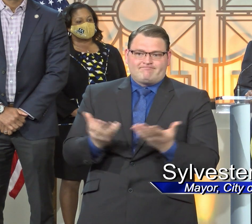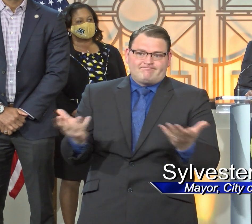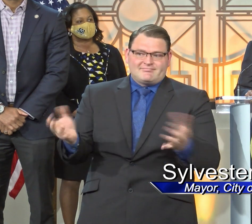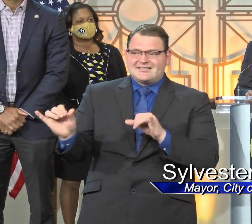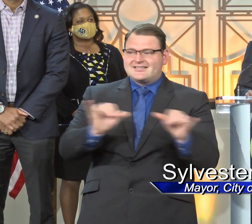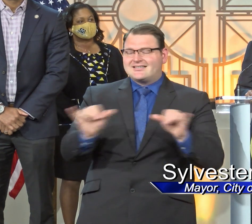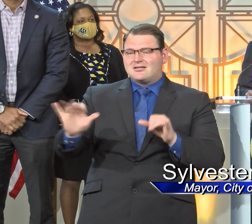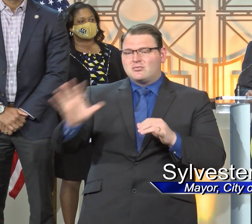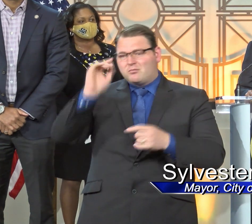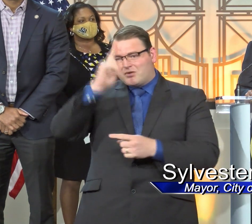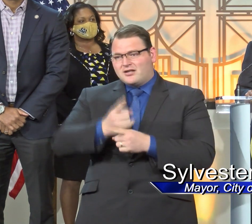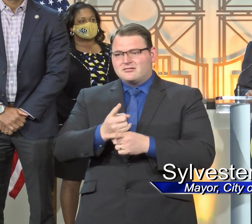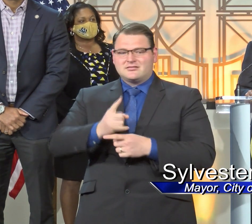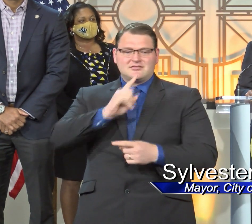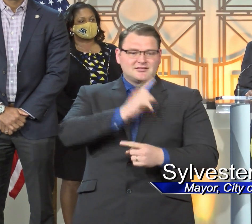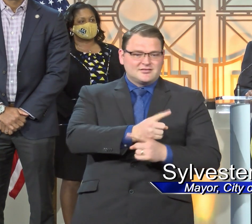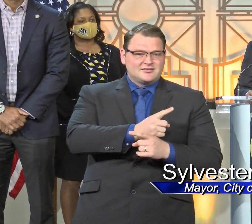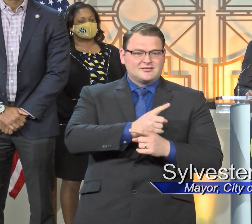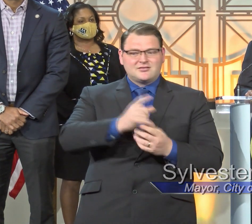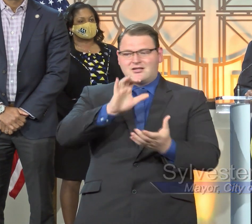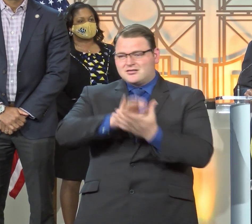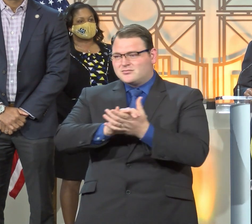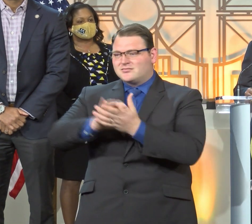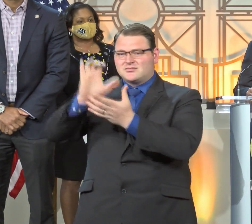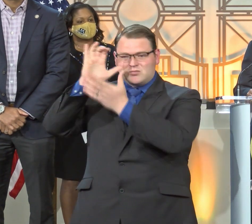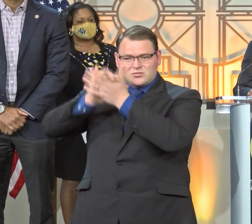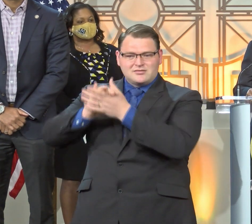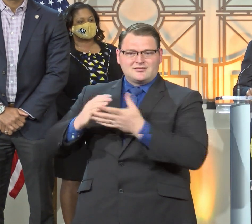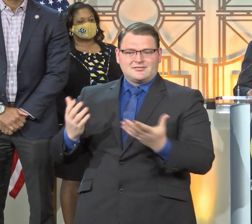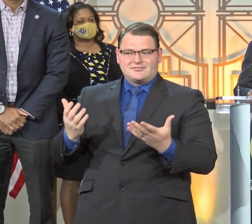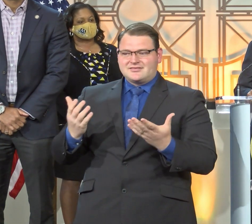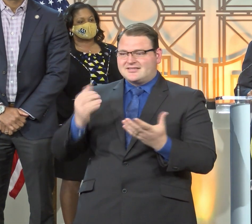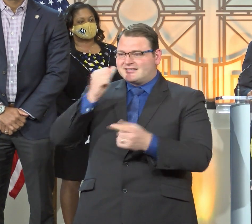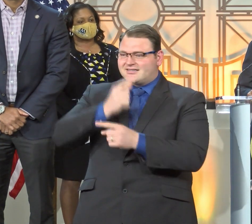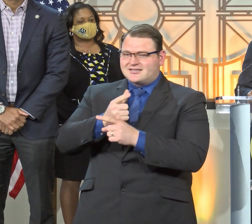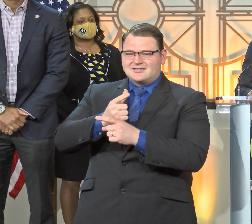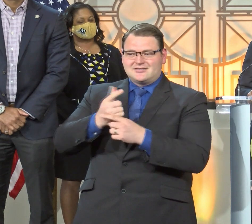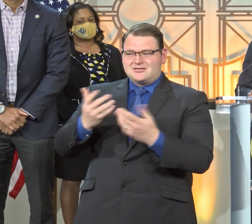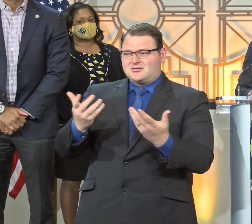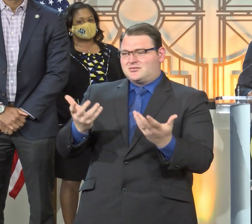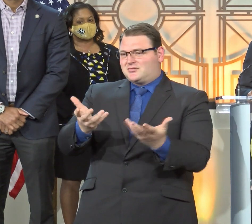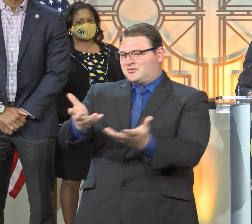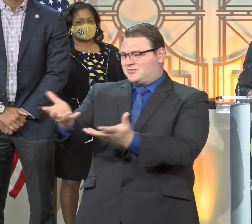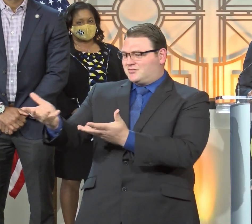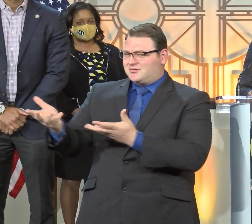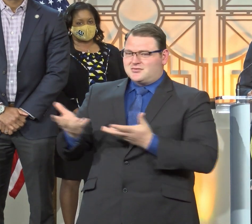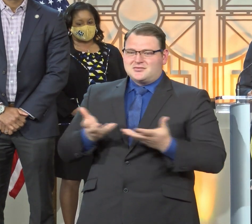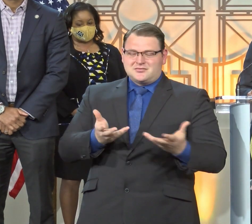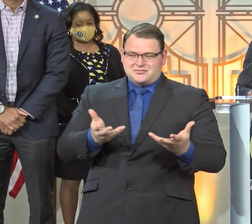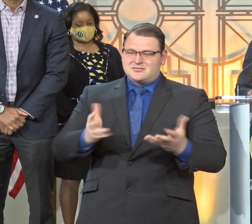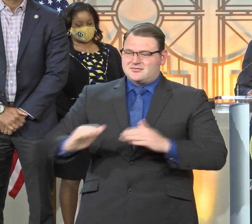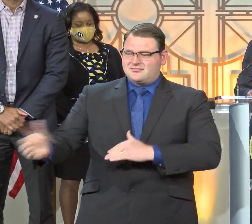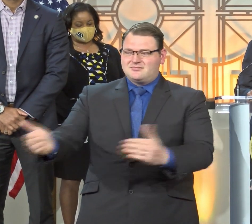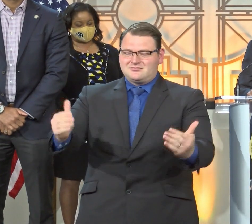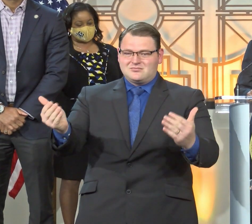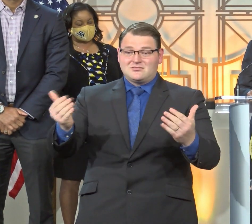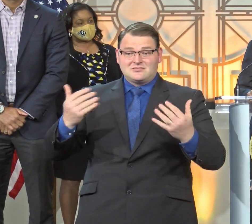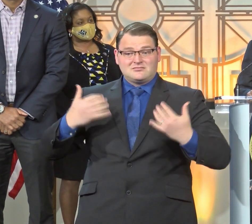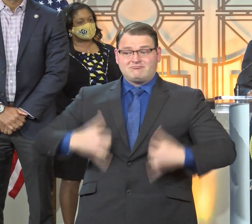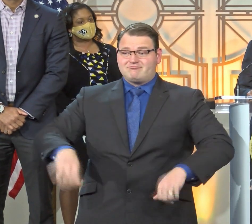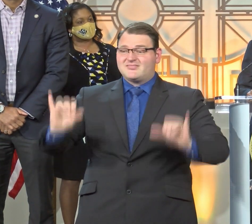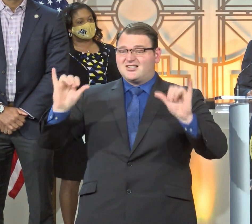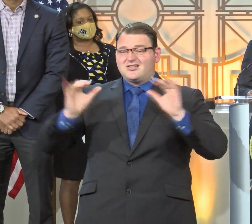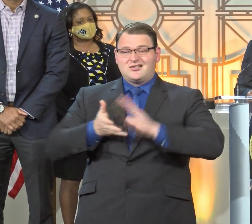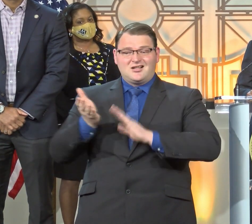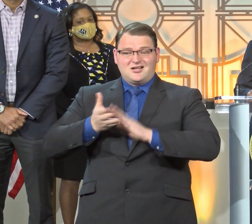are still in a public health crisis. The pandemic has not ended, and the threat to our hearts, to